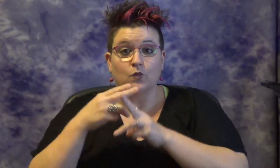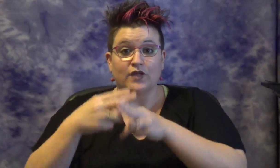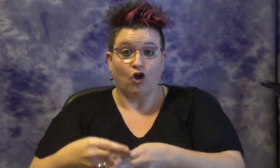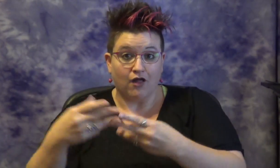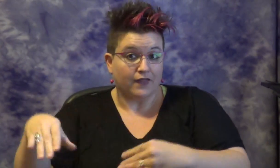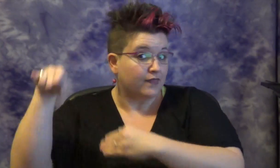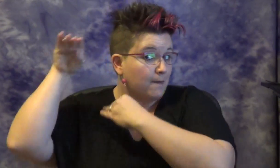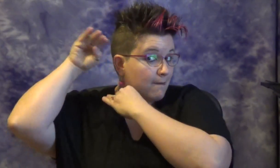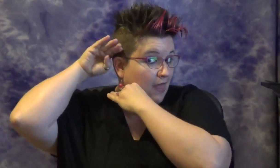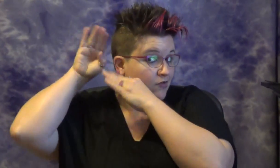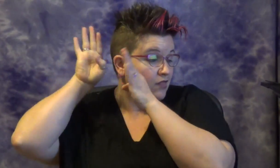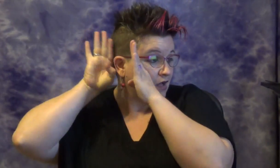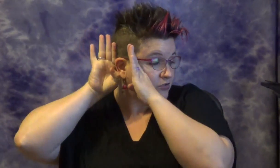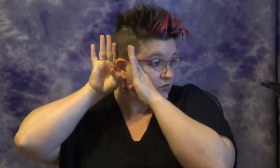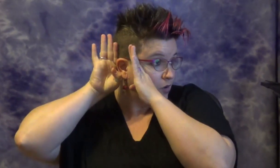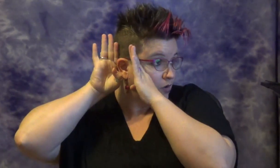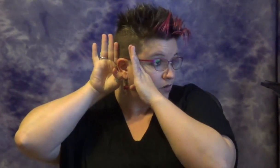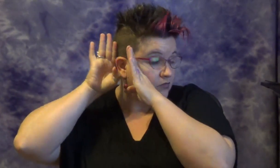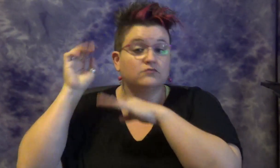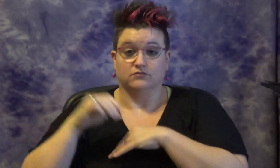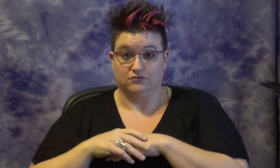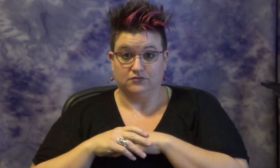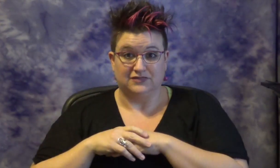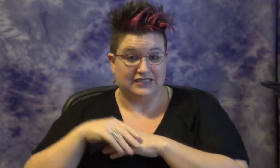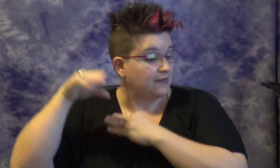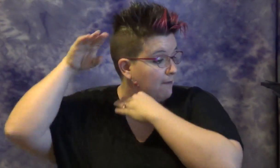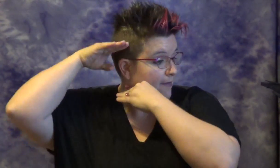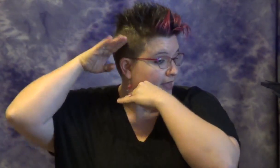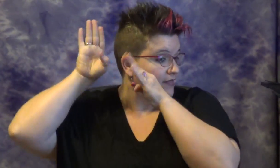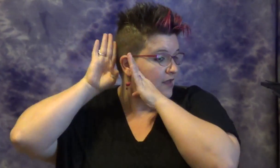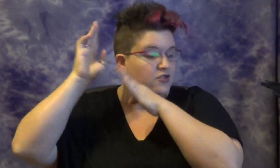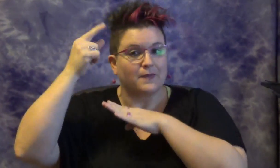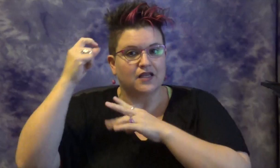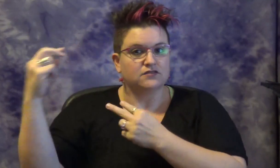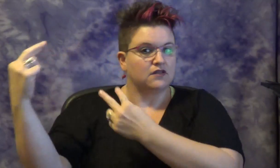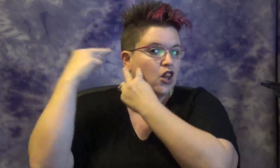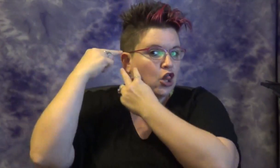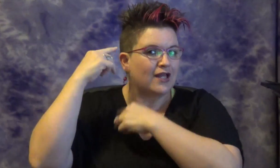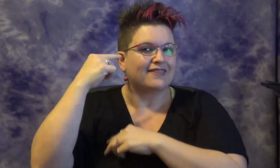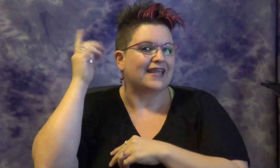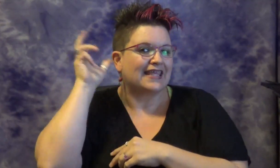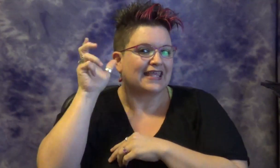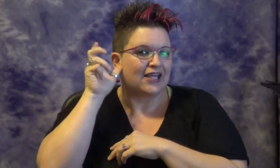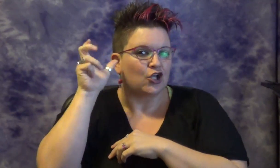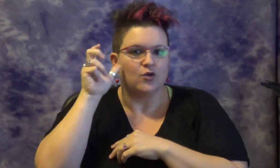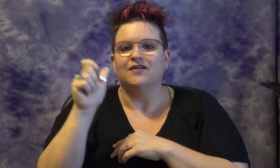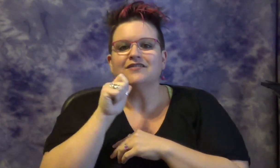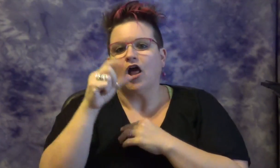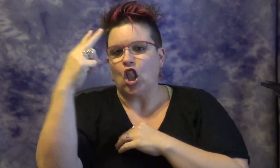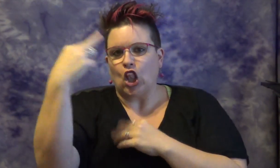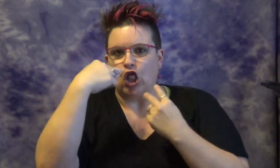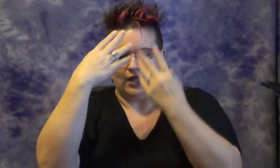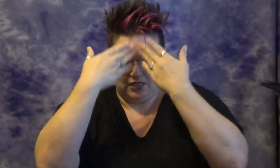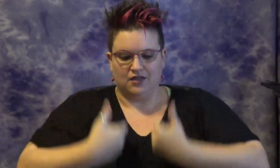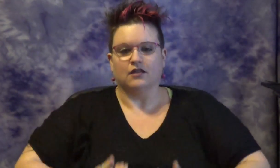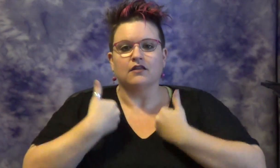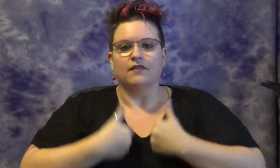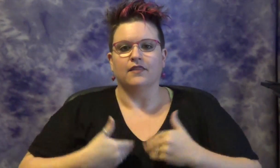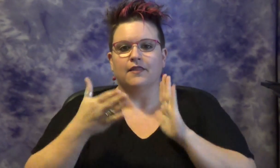in the hearing world, we typically call that the pathological view, because you're looking